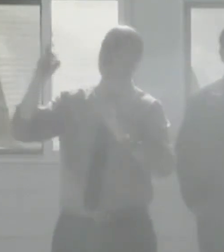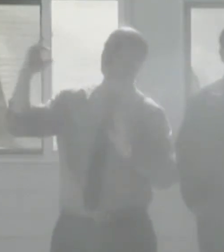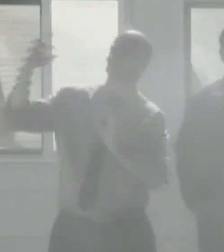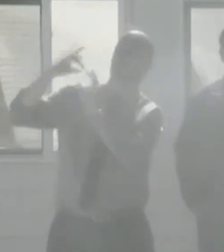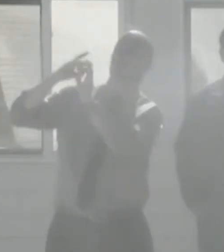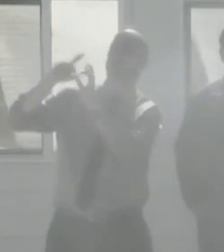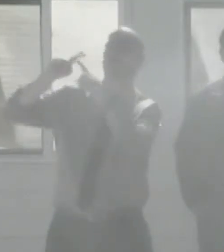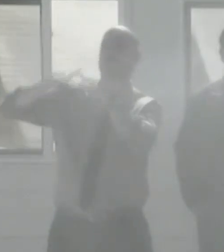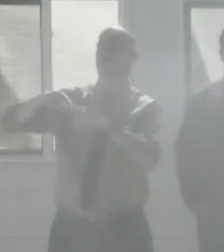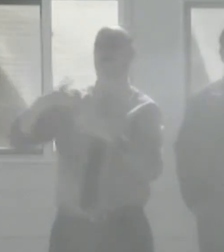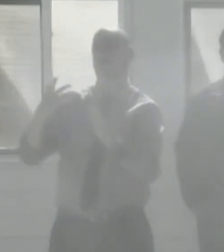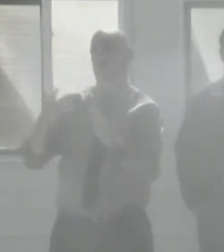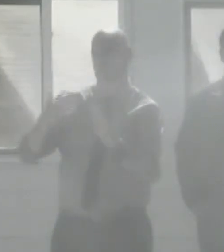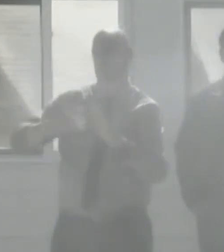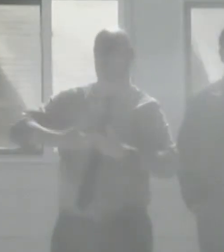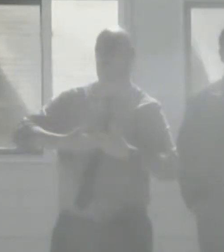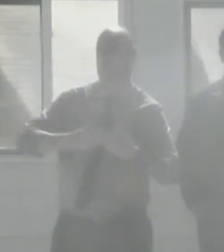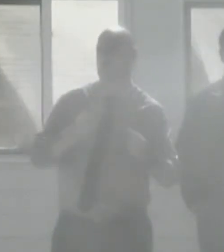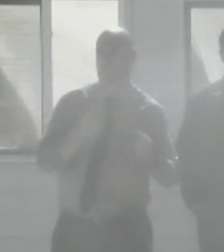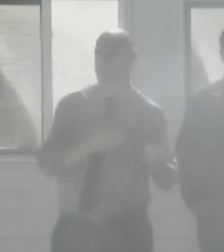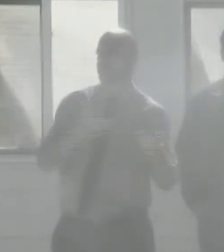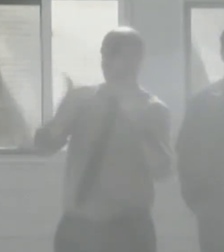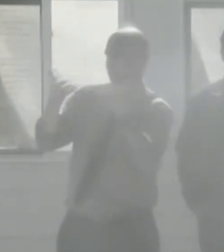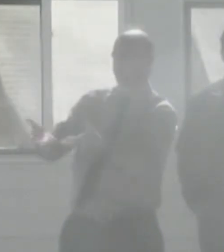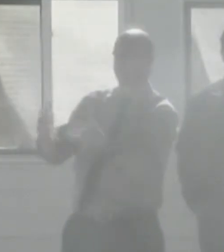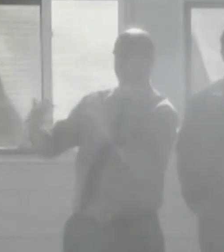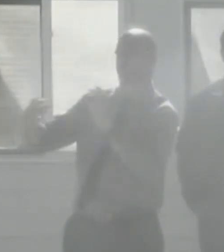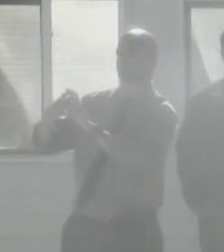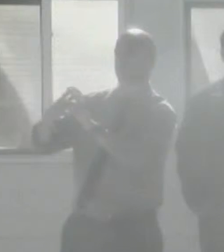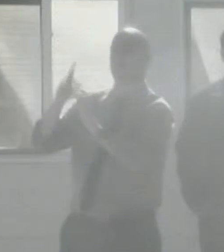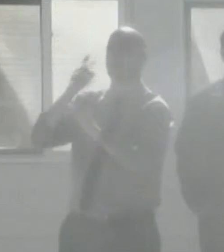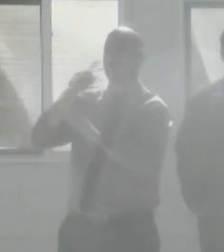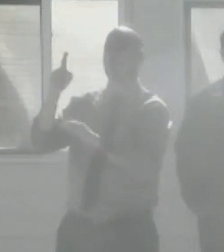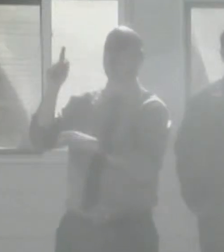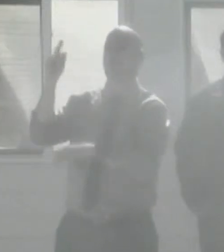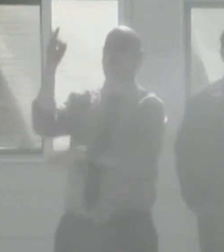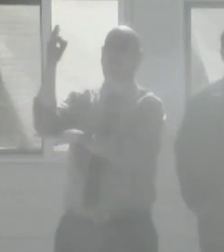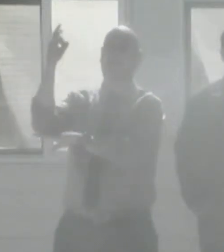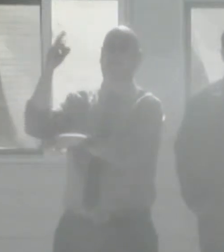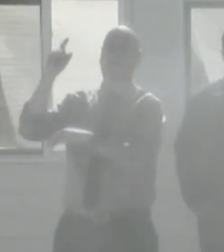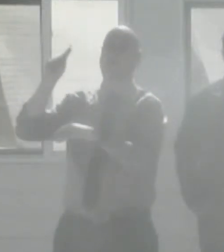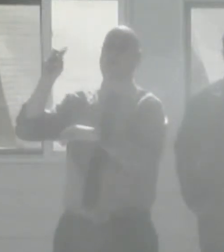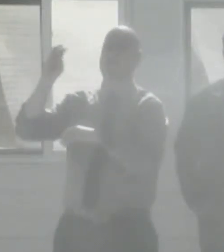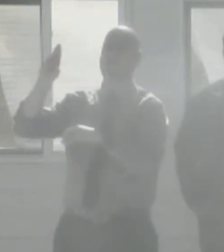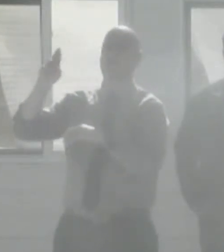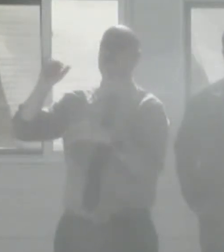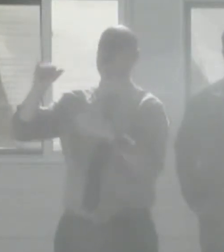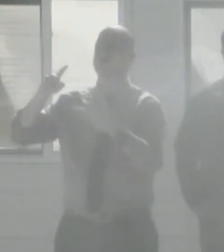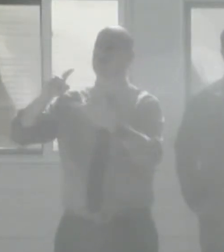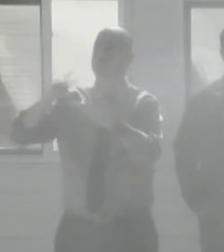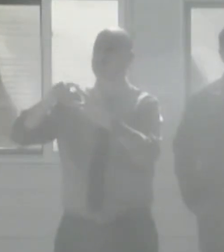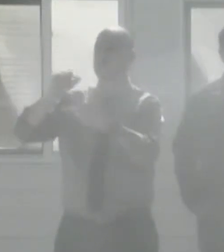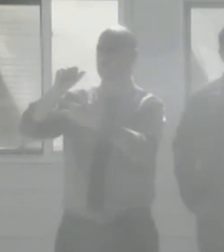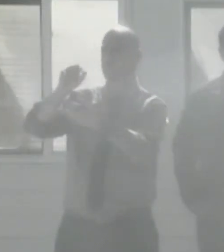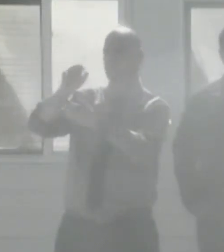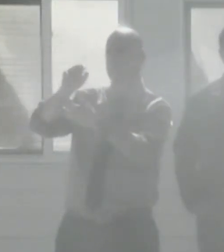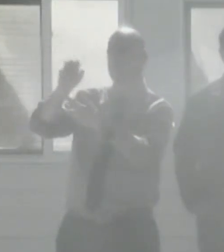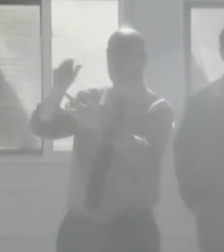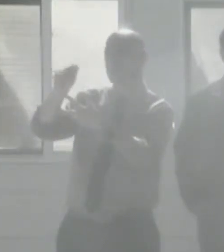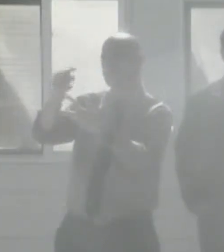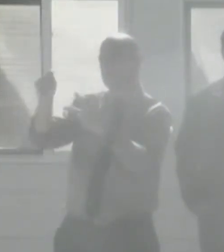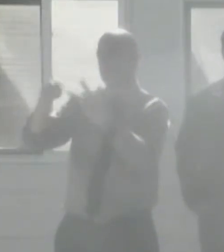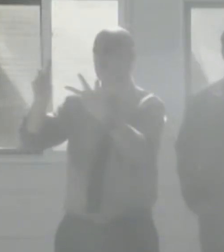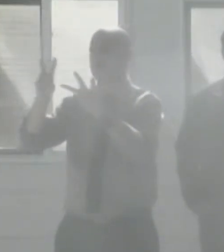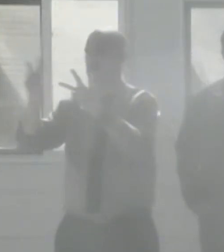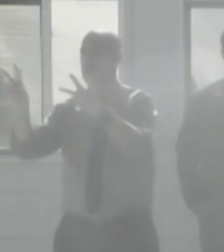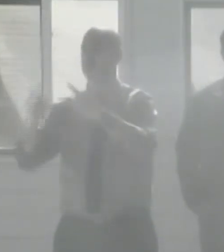three, which is T-Mobile, AT&T, and Verizon, to figure out where they need help. If we need to provide them